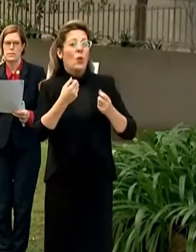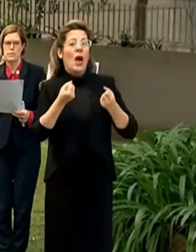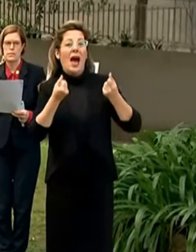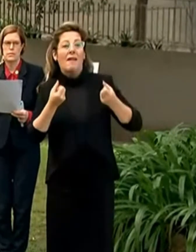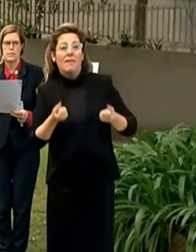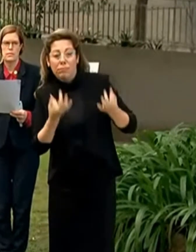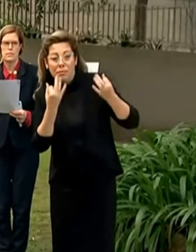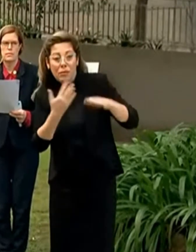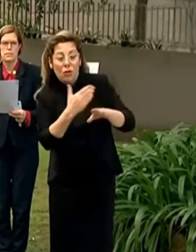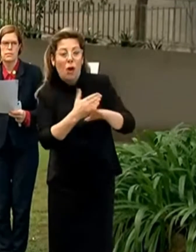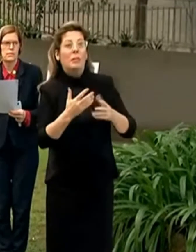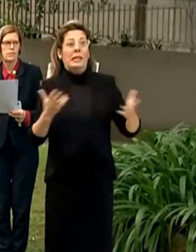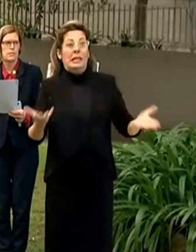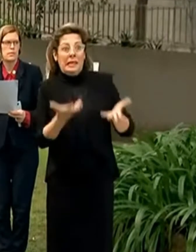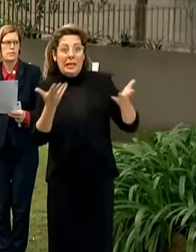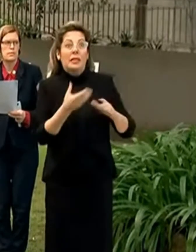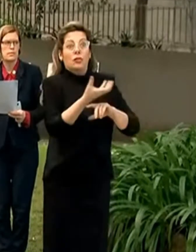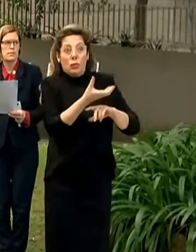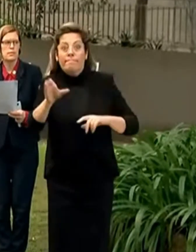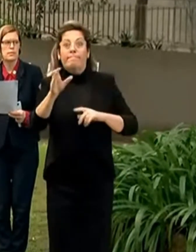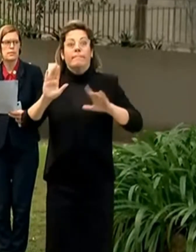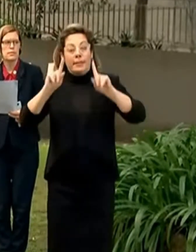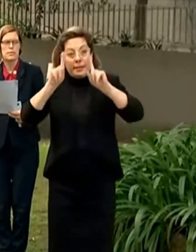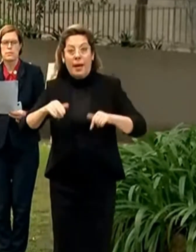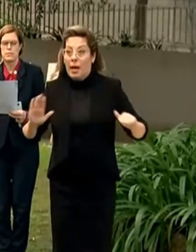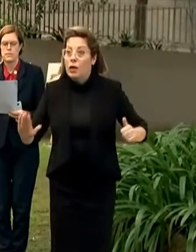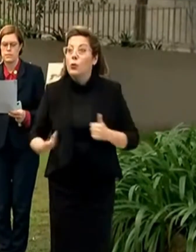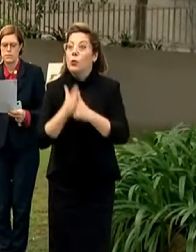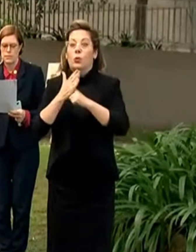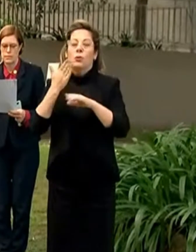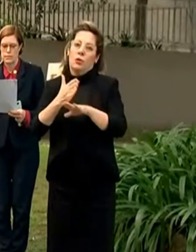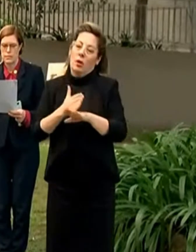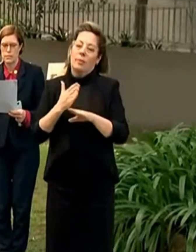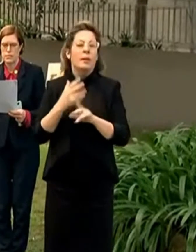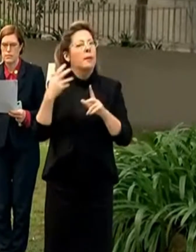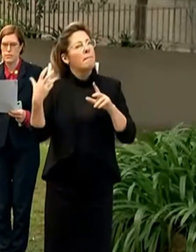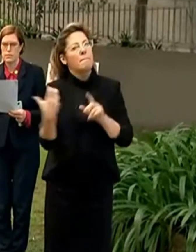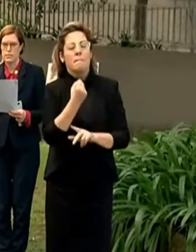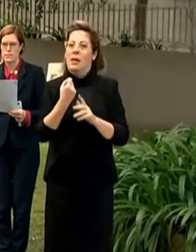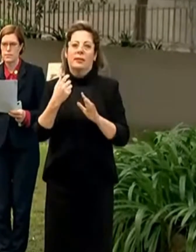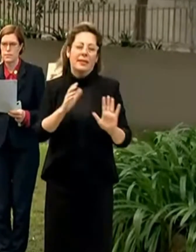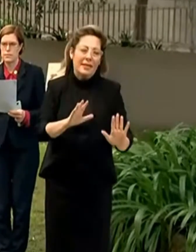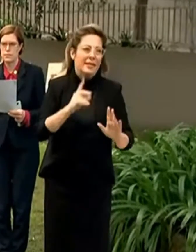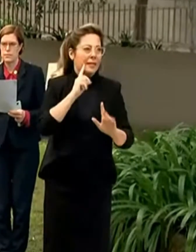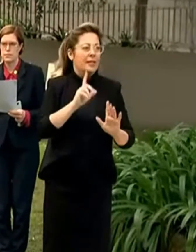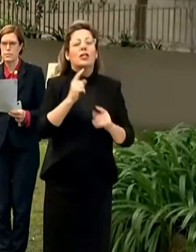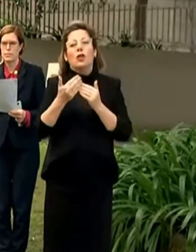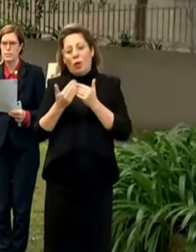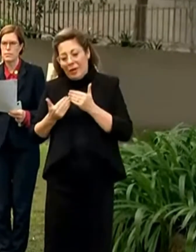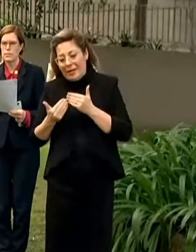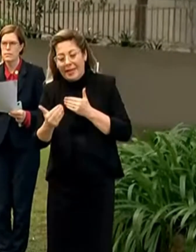right balance is integral for our well-being in the next little while, and that's why the next few weeks are absolutely